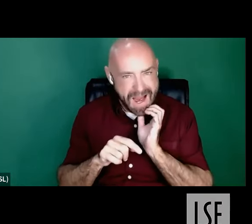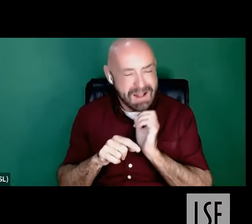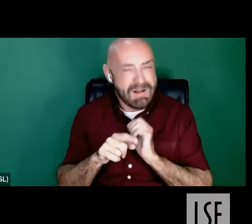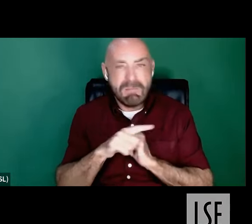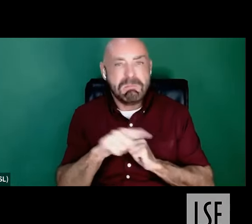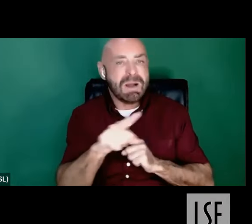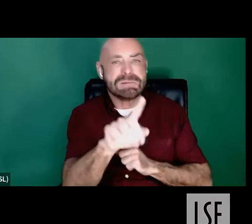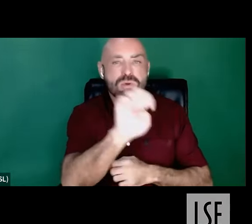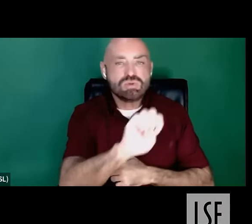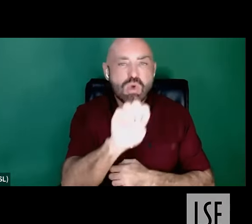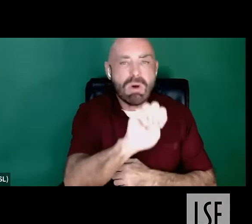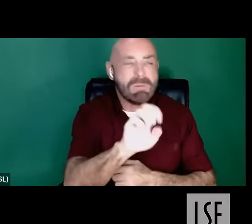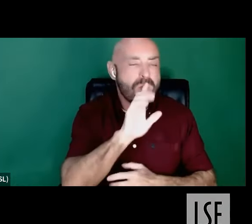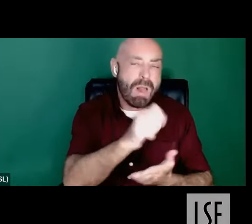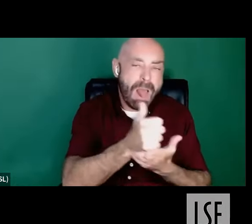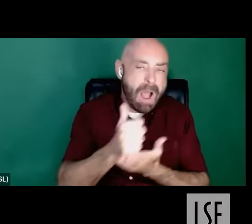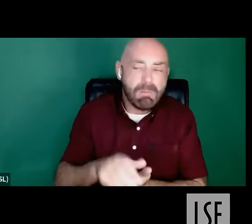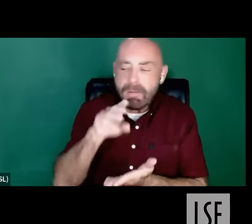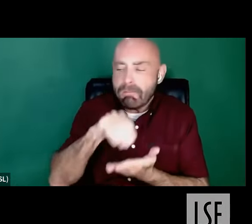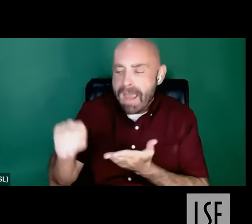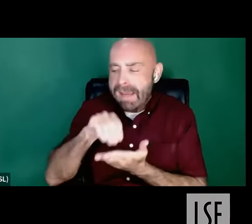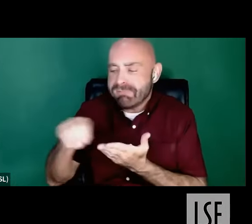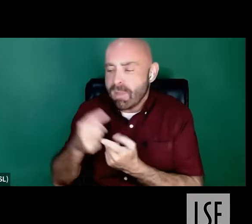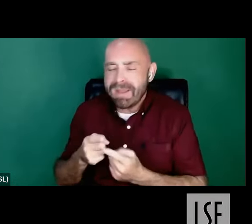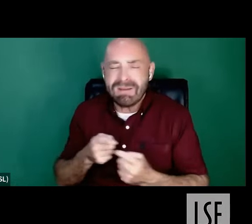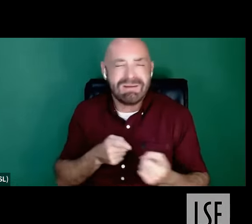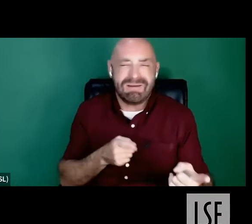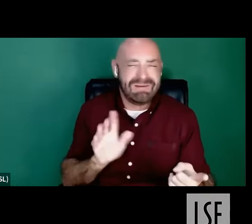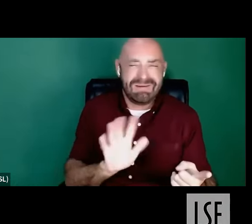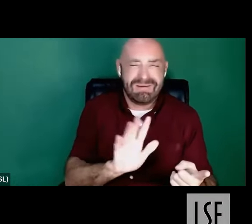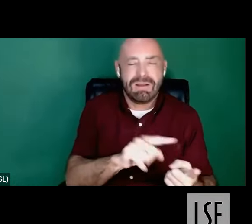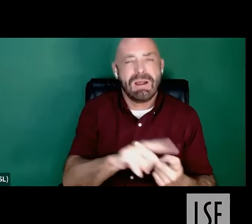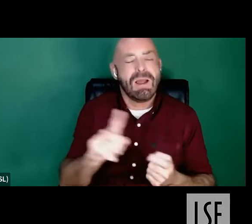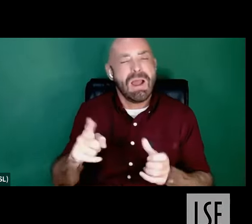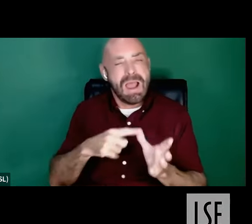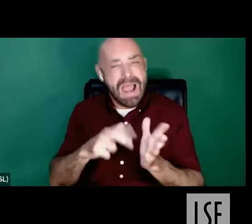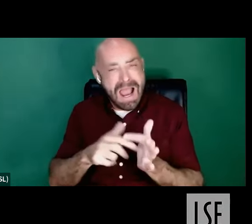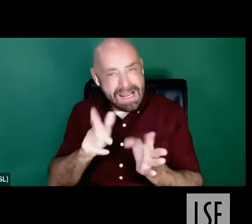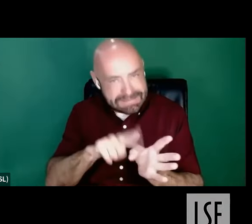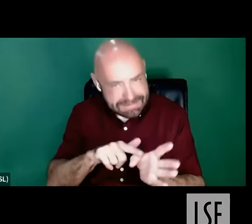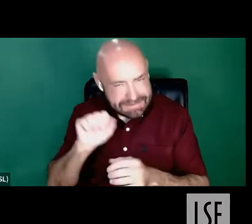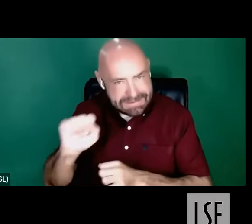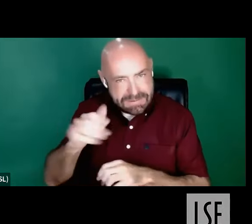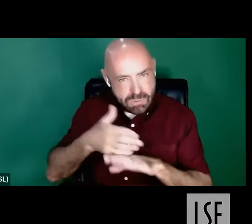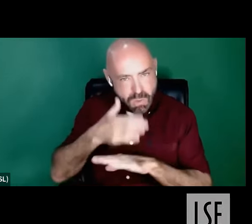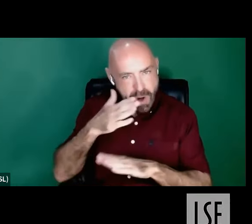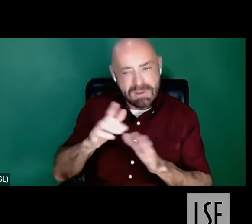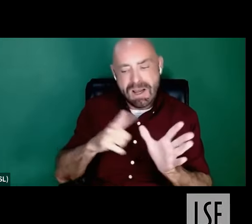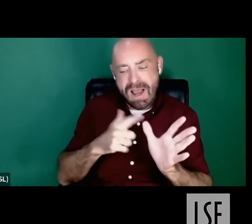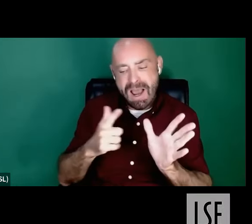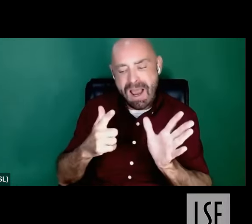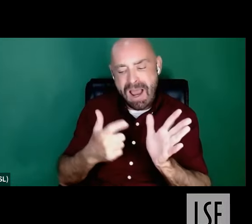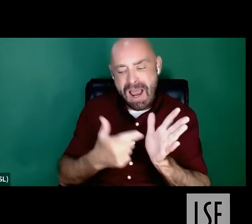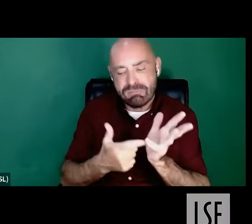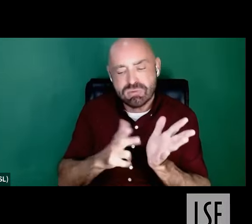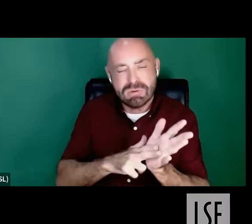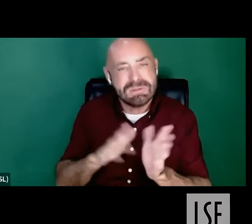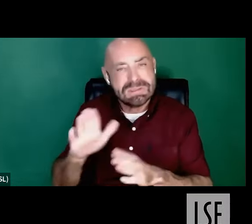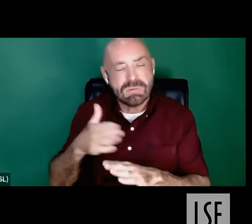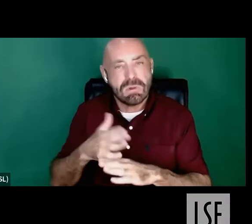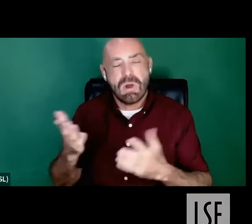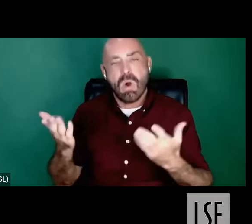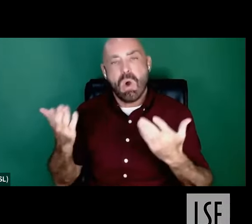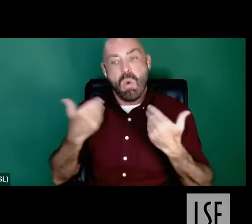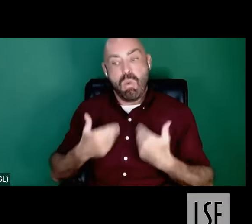to pay for some of the things that Ed and Miatta have talked about. And that's why Andy's work and Aaron's work is so important. Wealth in this country has